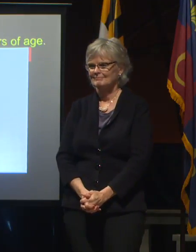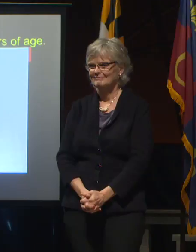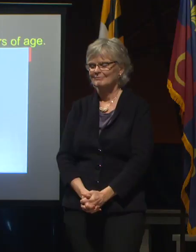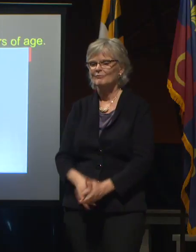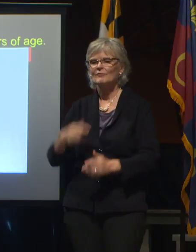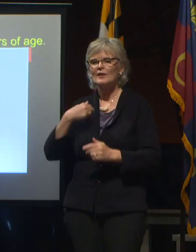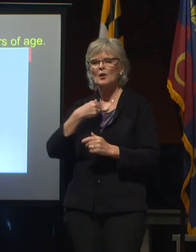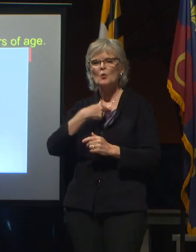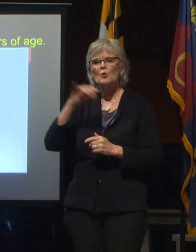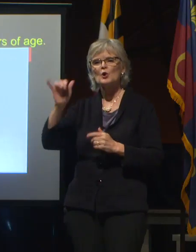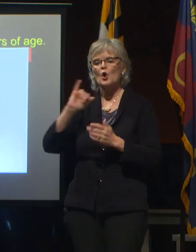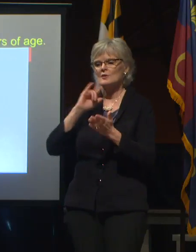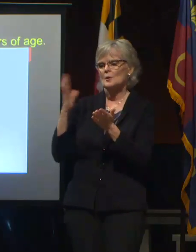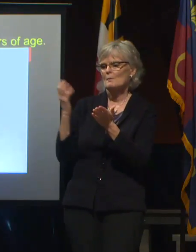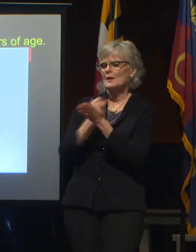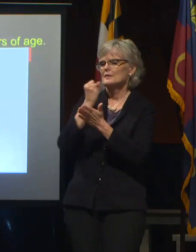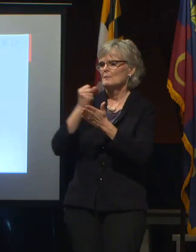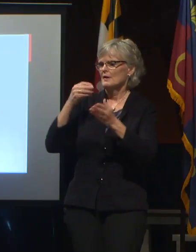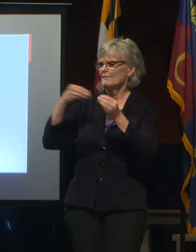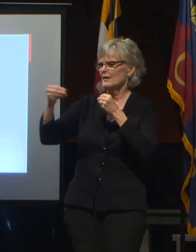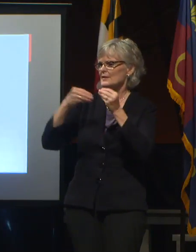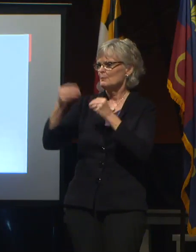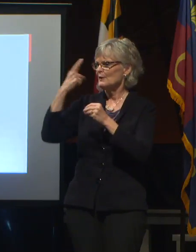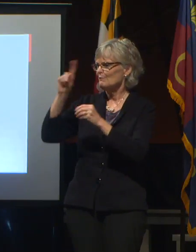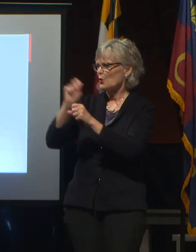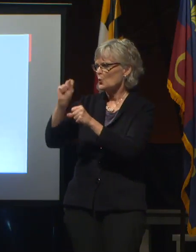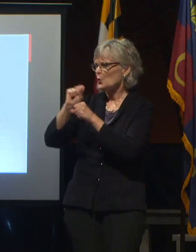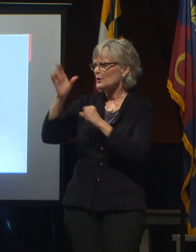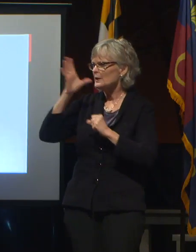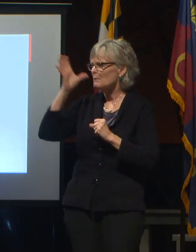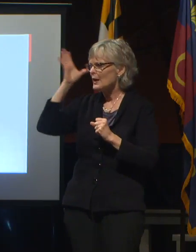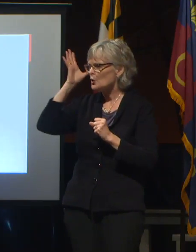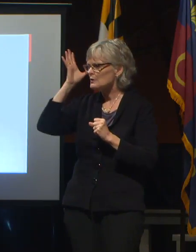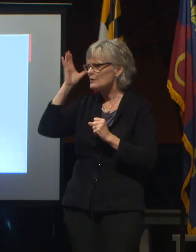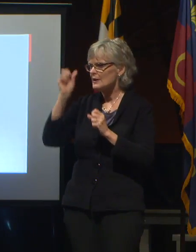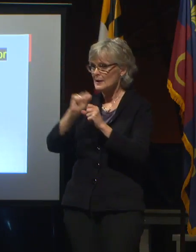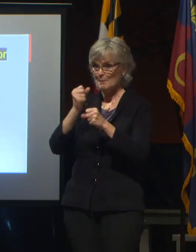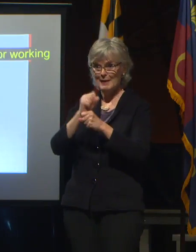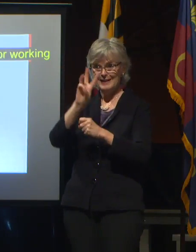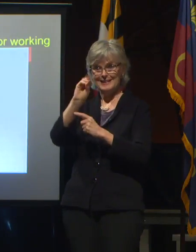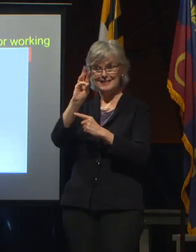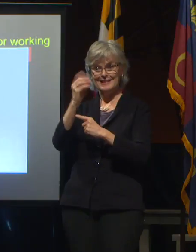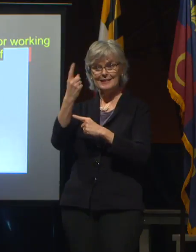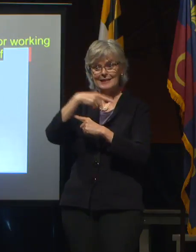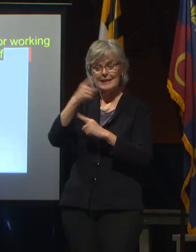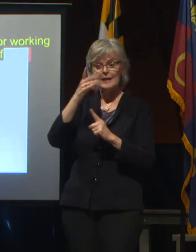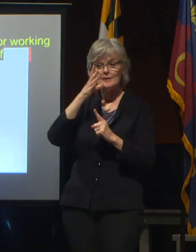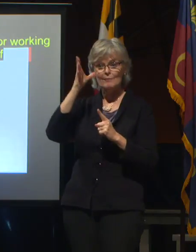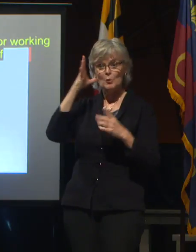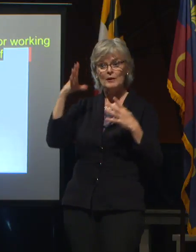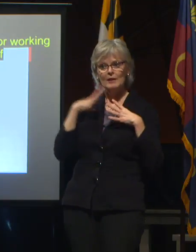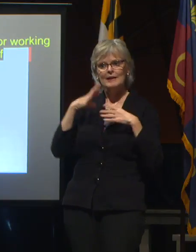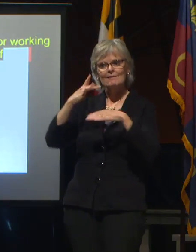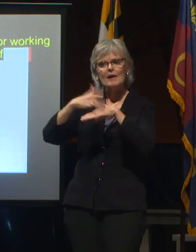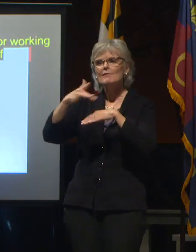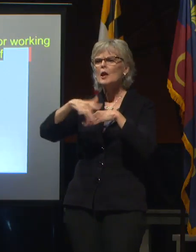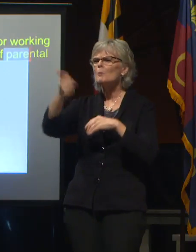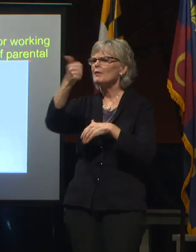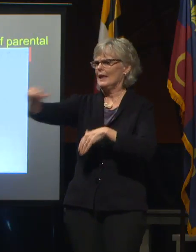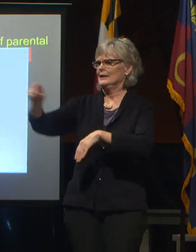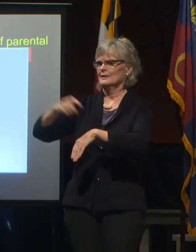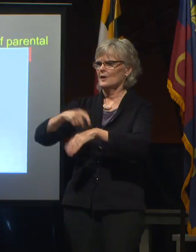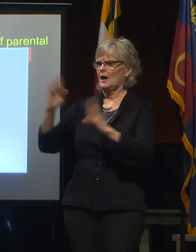We're also maximizing flexibility for working parents by making these 60 days of parental leave available anytime